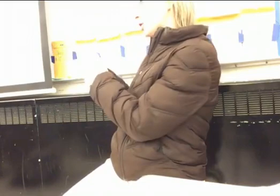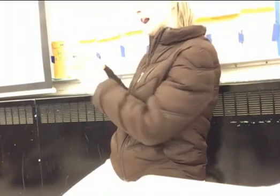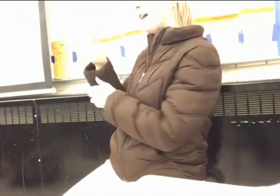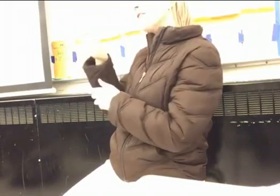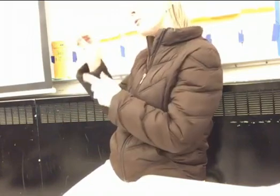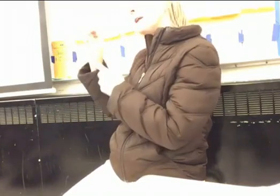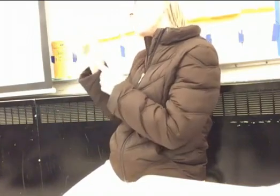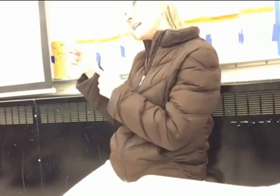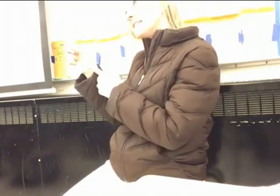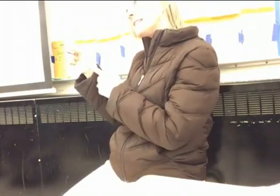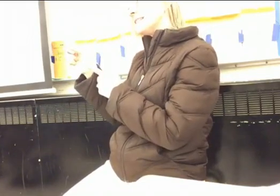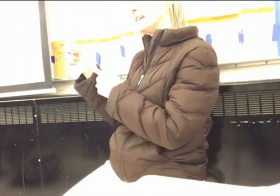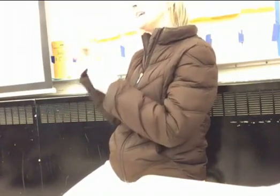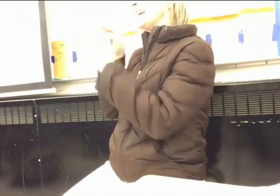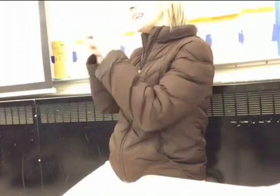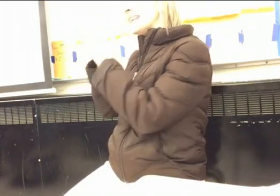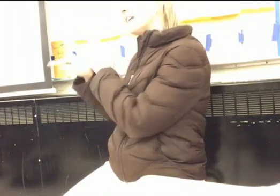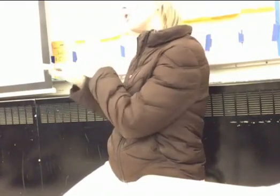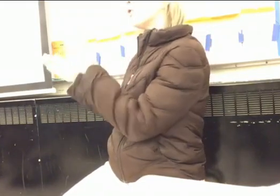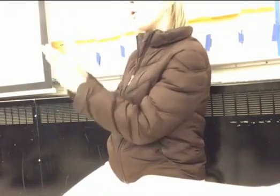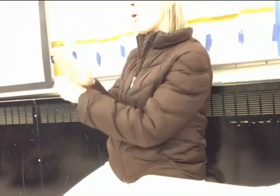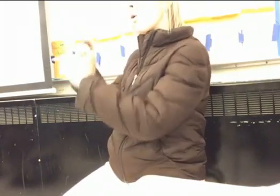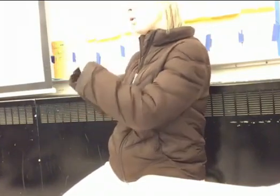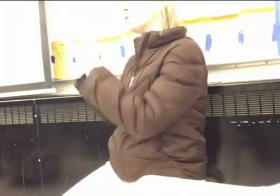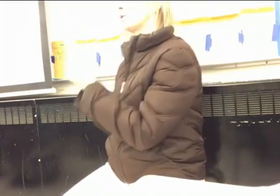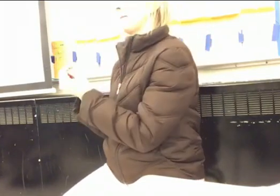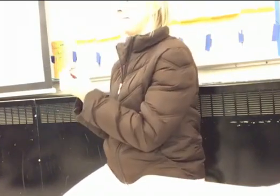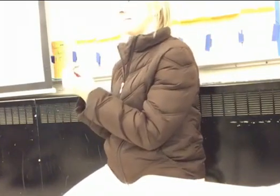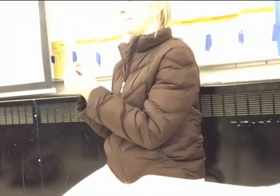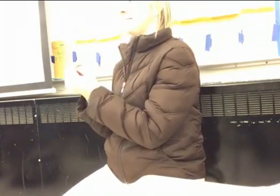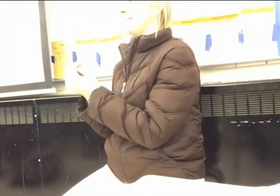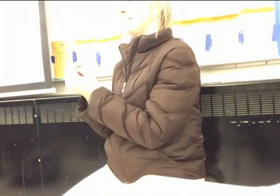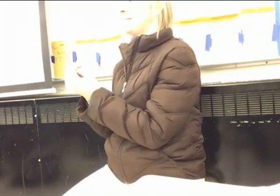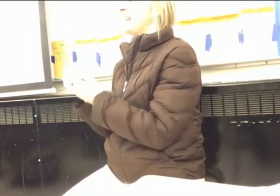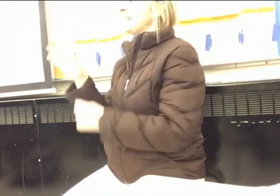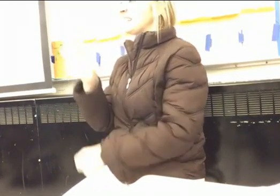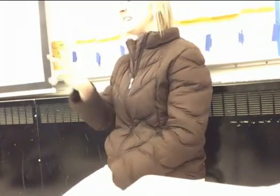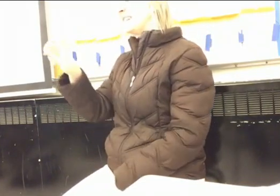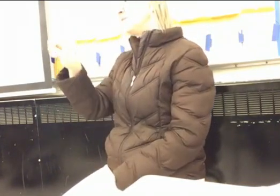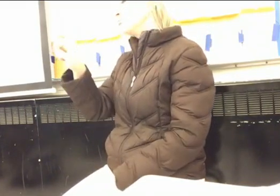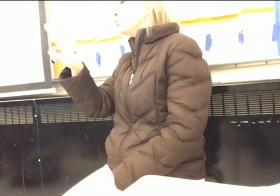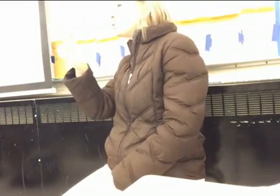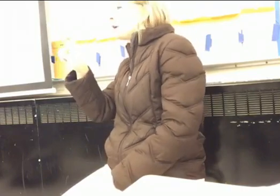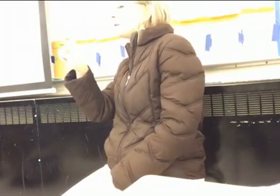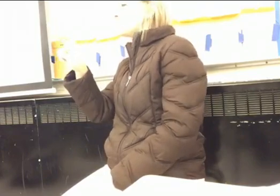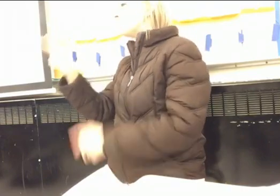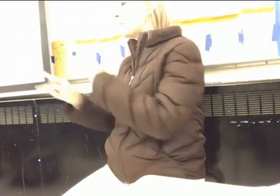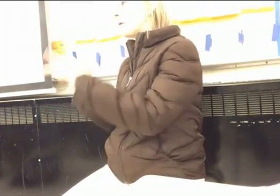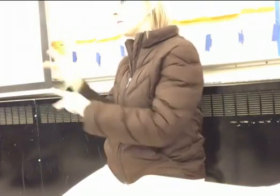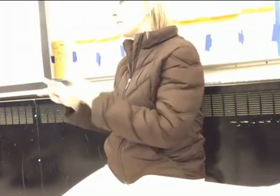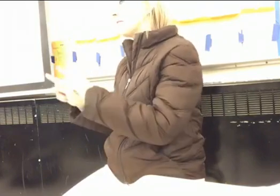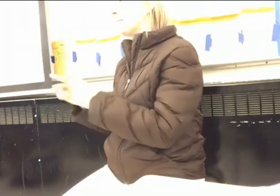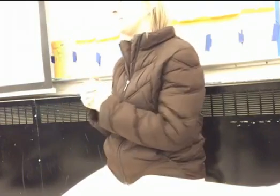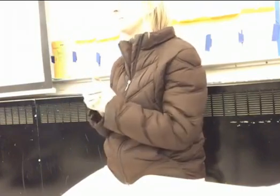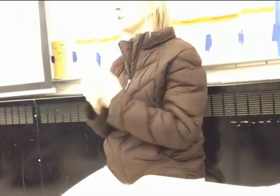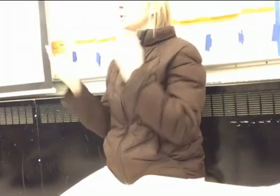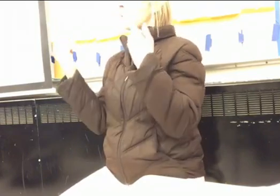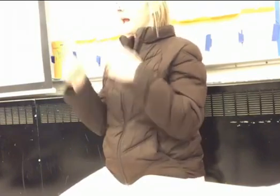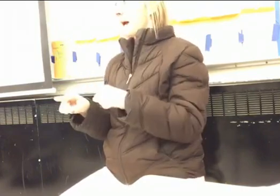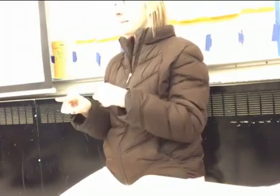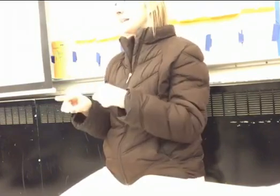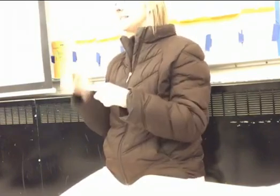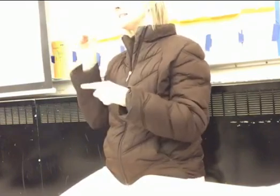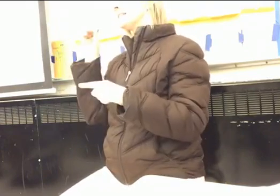minutes, massacre everybody in that small clan. A couple of hundred people. Now what happens is that